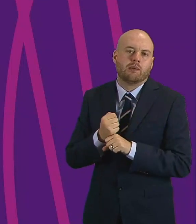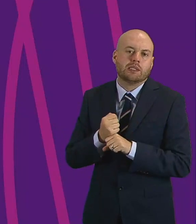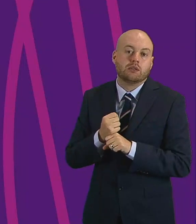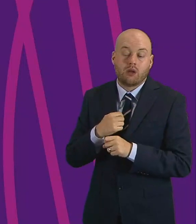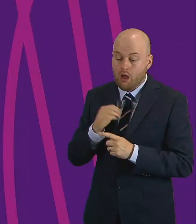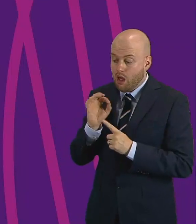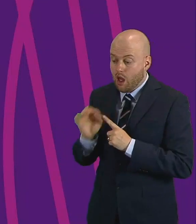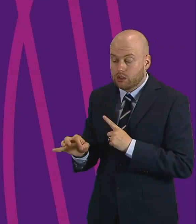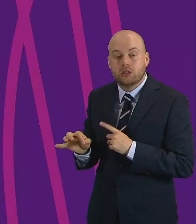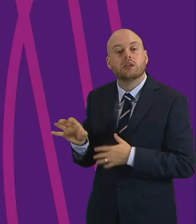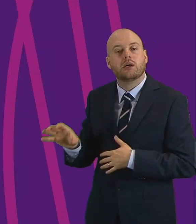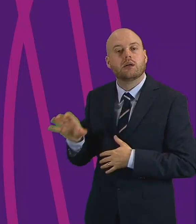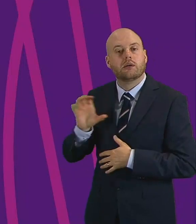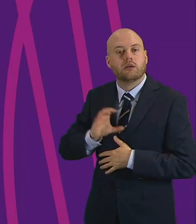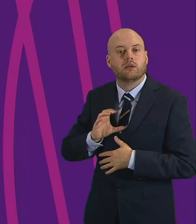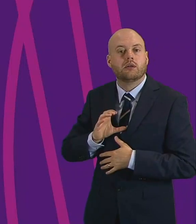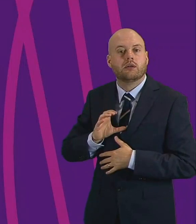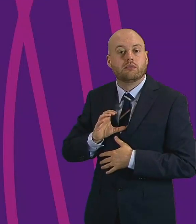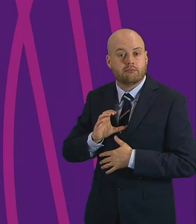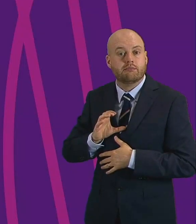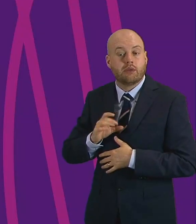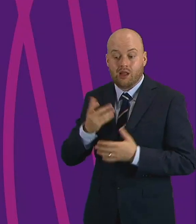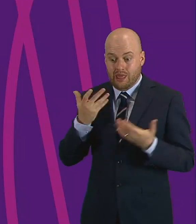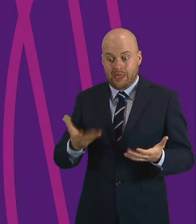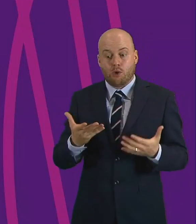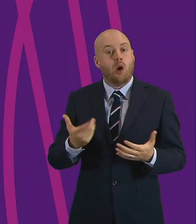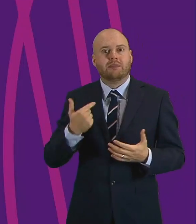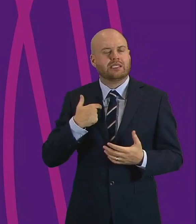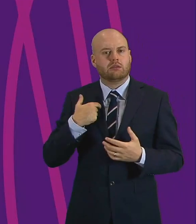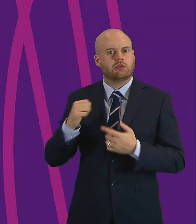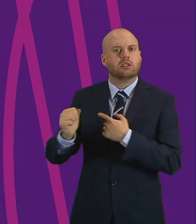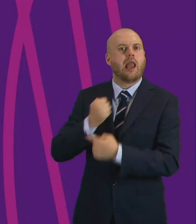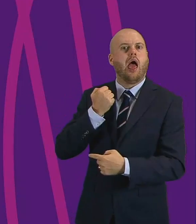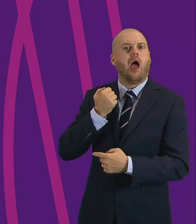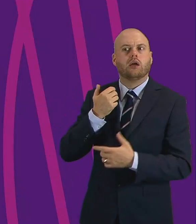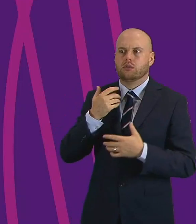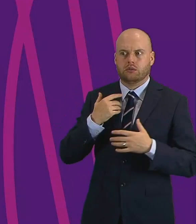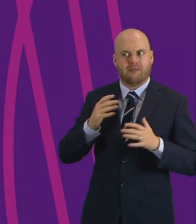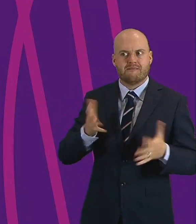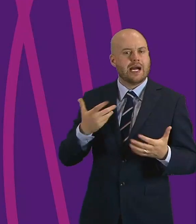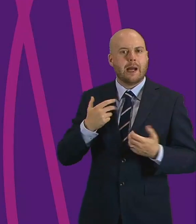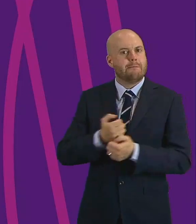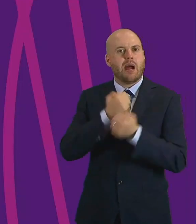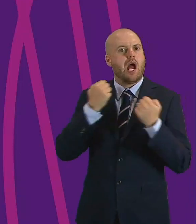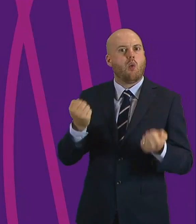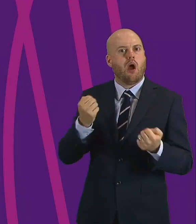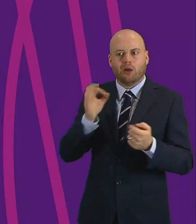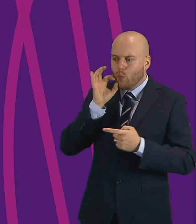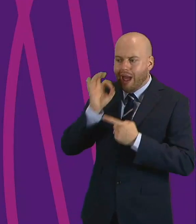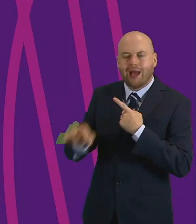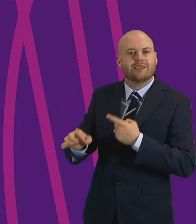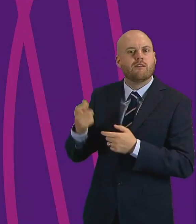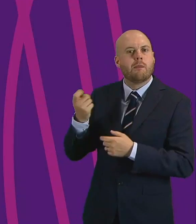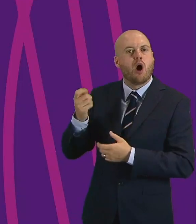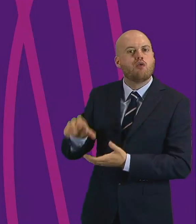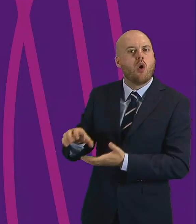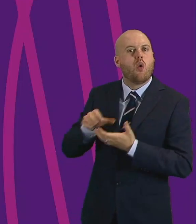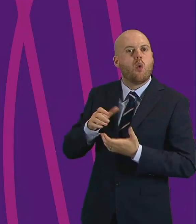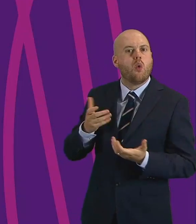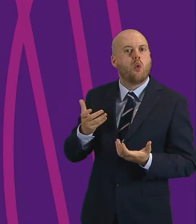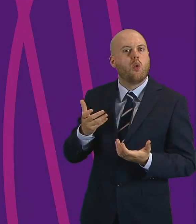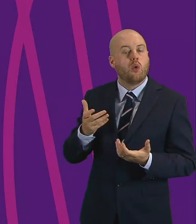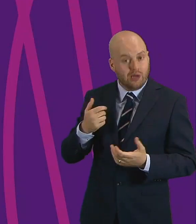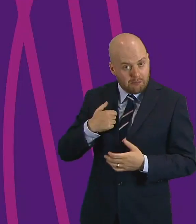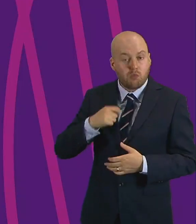powers to borrow for a pandemic. So yes, I will work with local government to make the case to the UK Government for